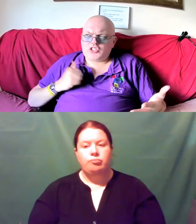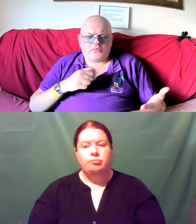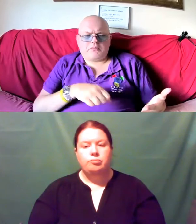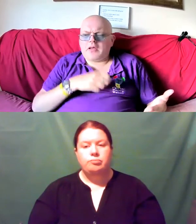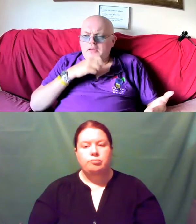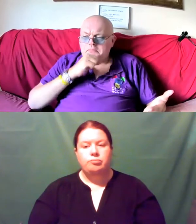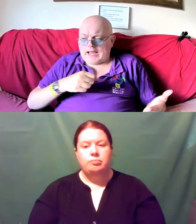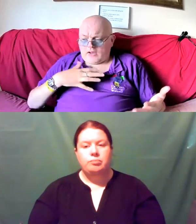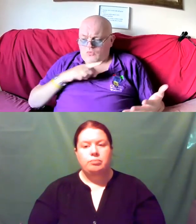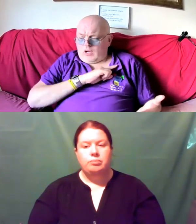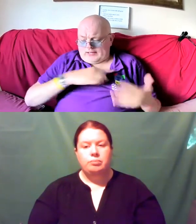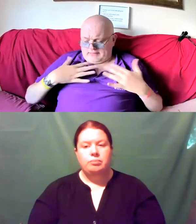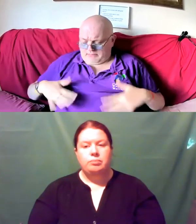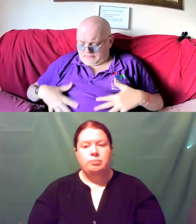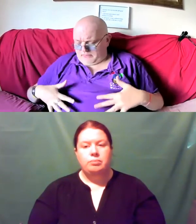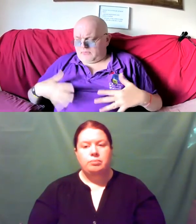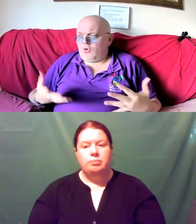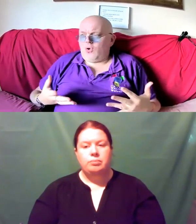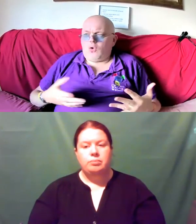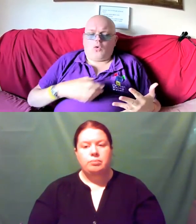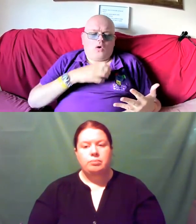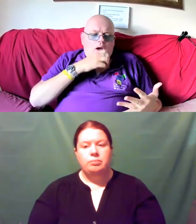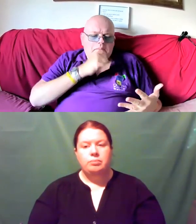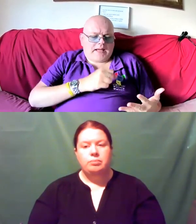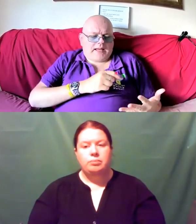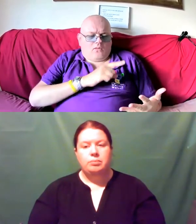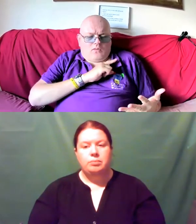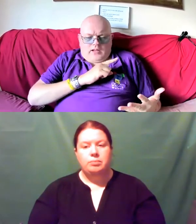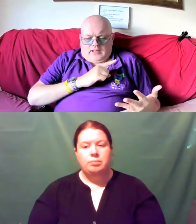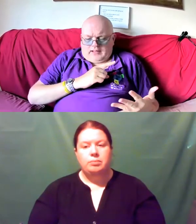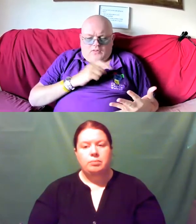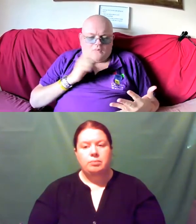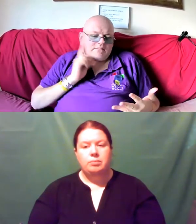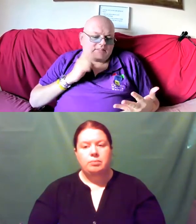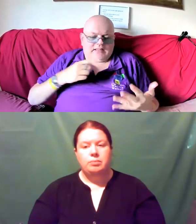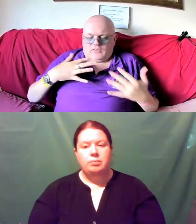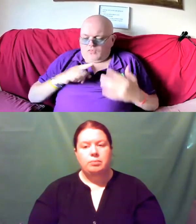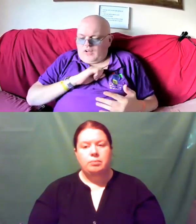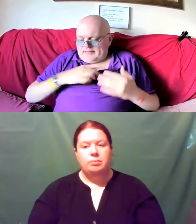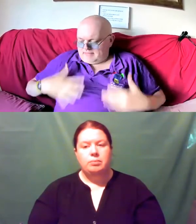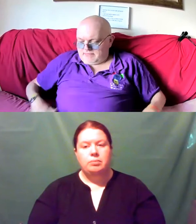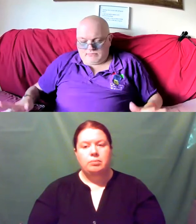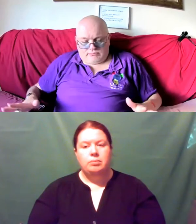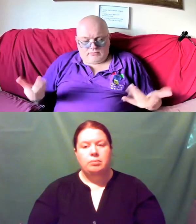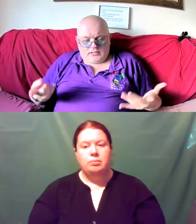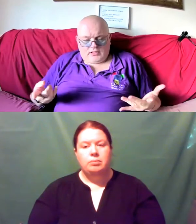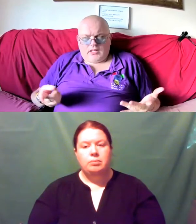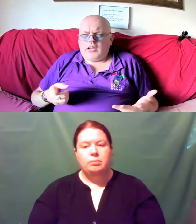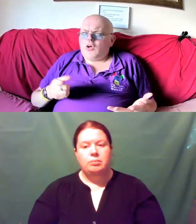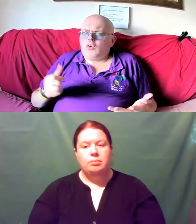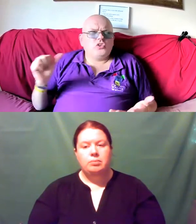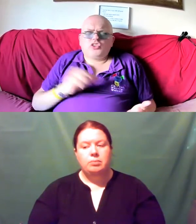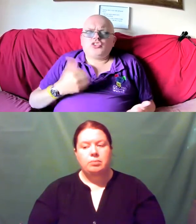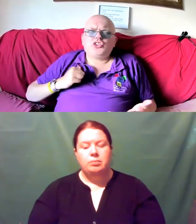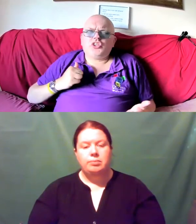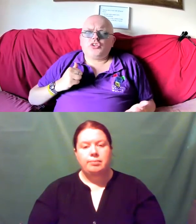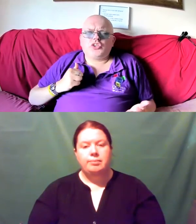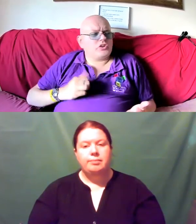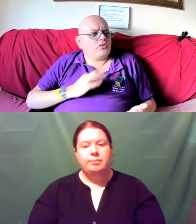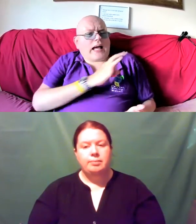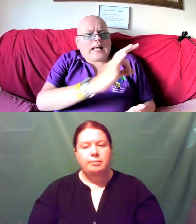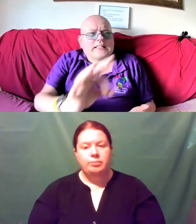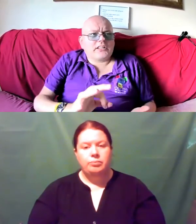versa, a feminine name and feminine dress must be female. I said, well, maybe we shouldn't be making any assumptions. Maybe we should ask people how they describe